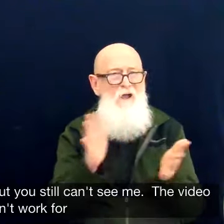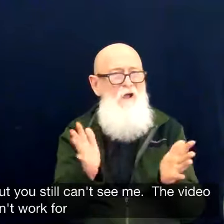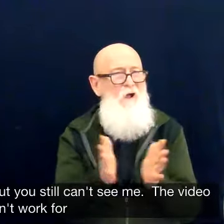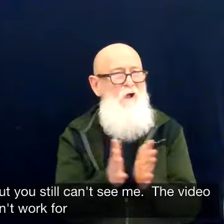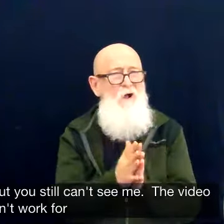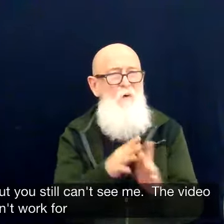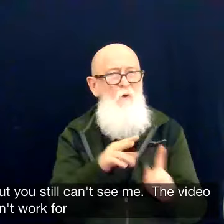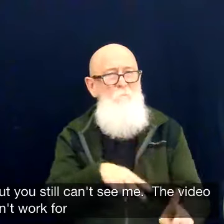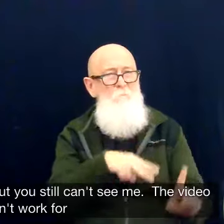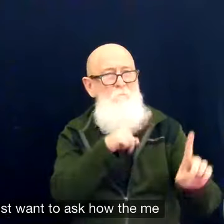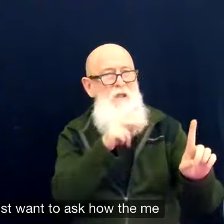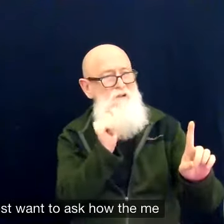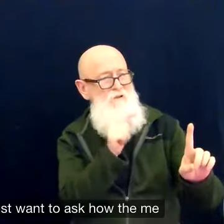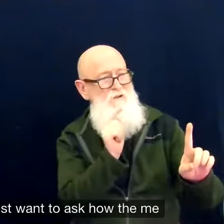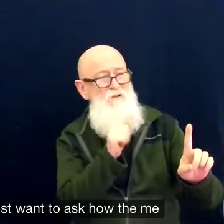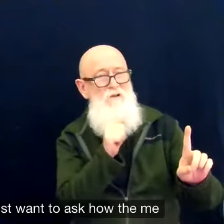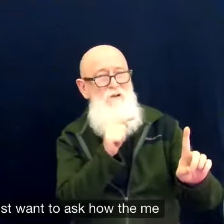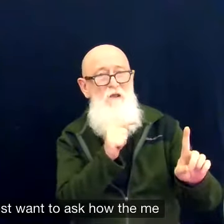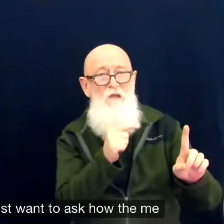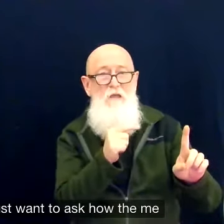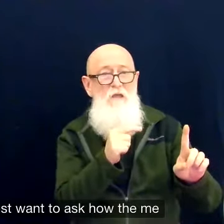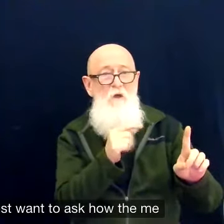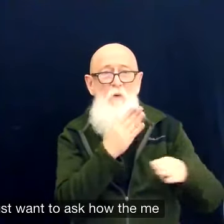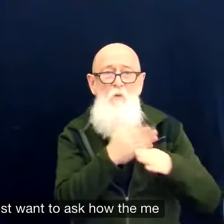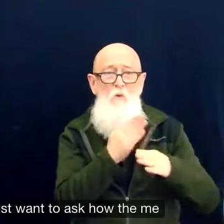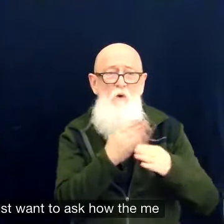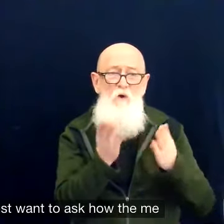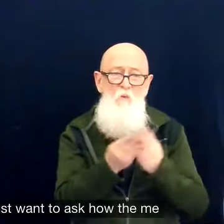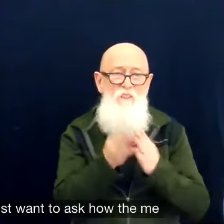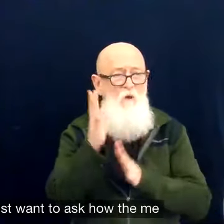manage someone who is non-verbal and only uses Auslan.